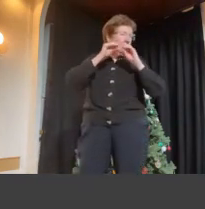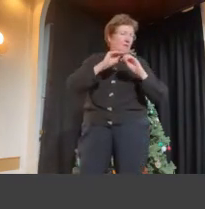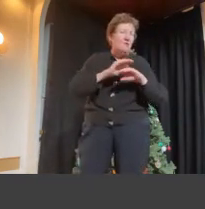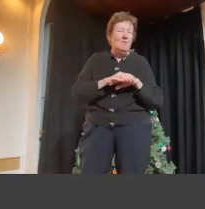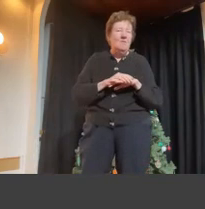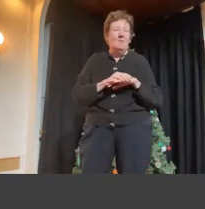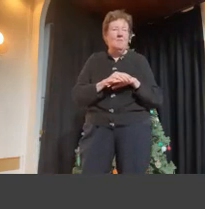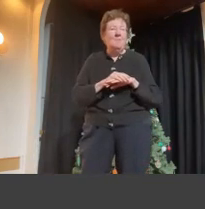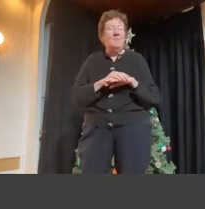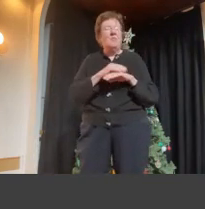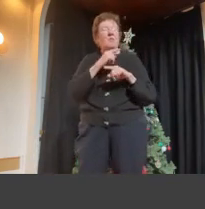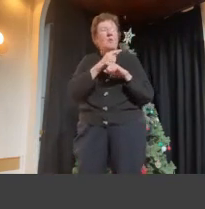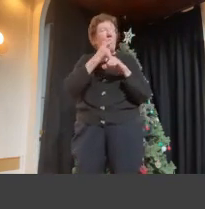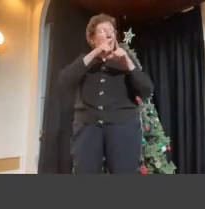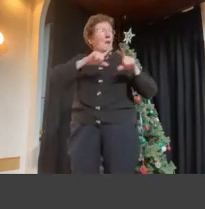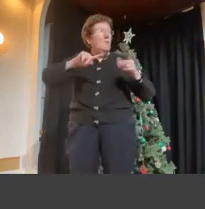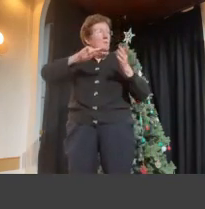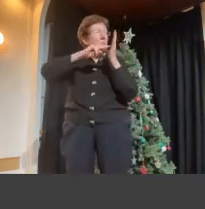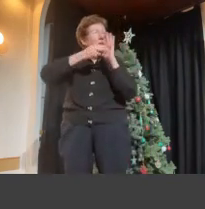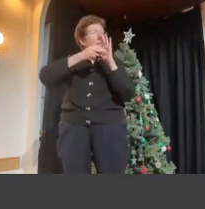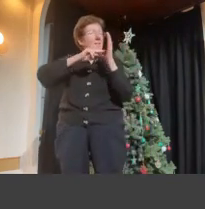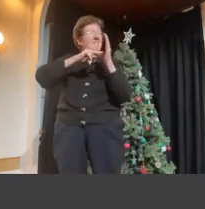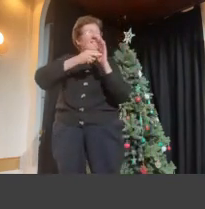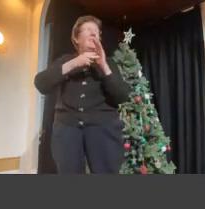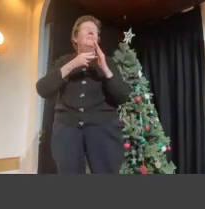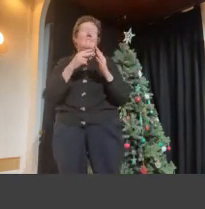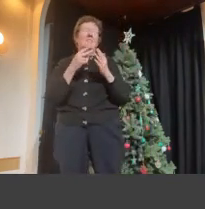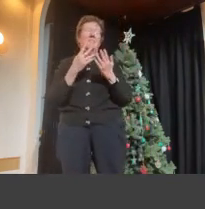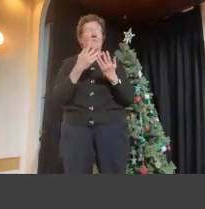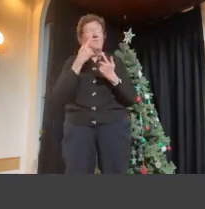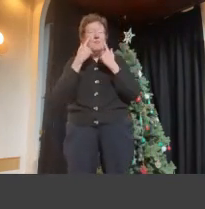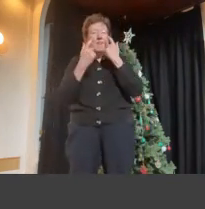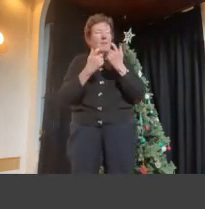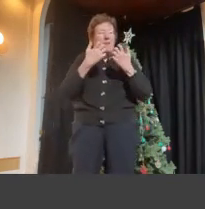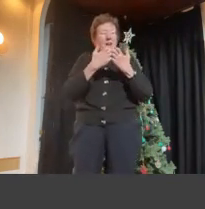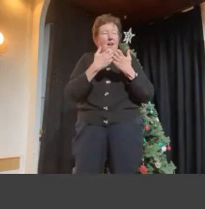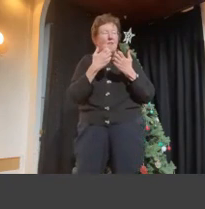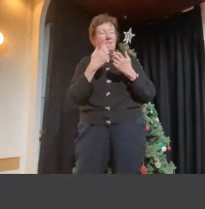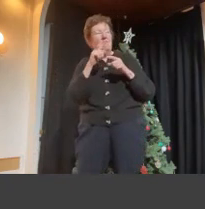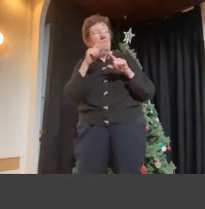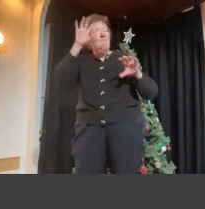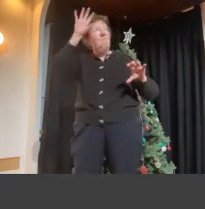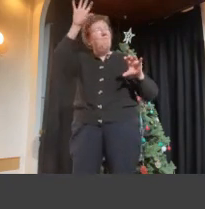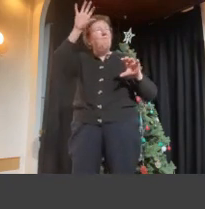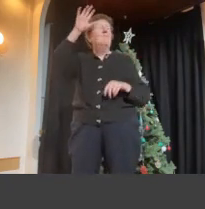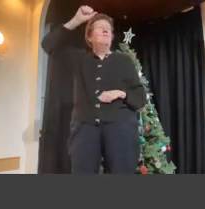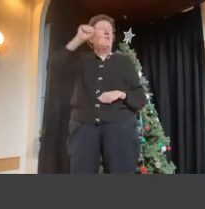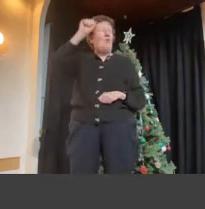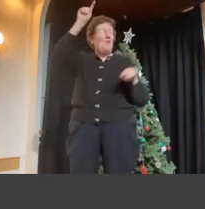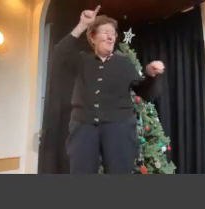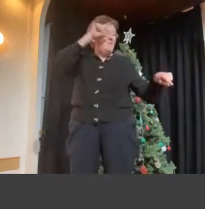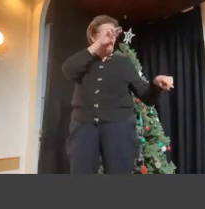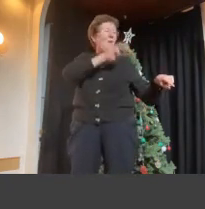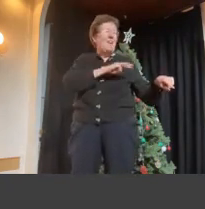here, the ones that we did look at, if we talk about language planning, and being able to look